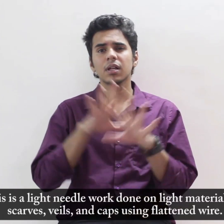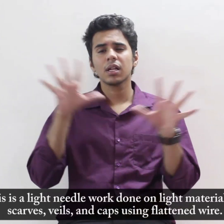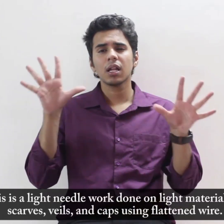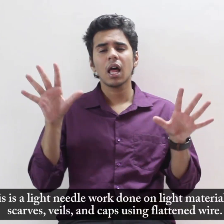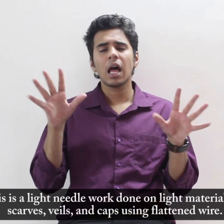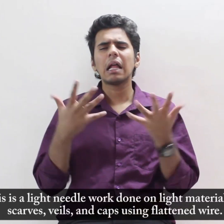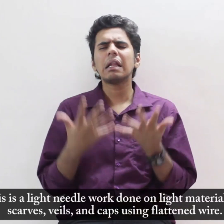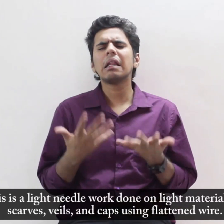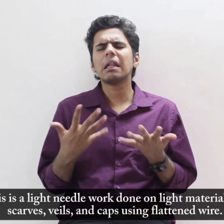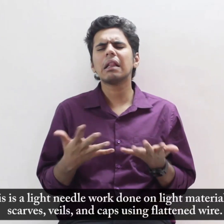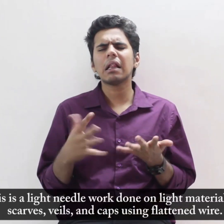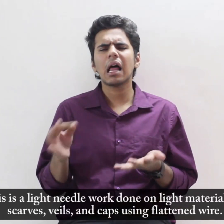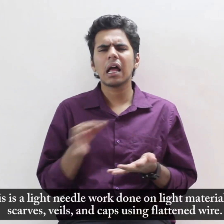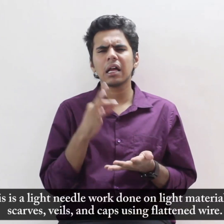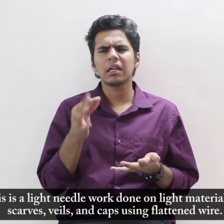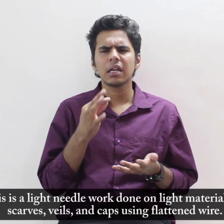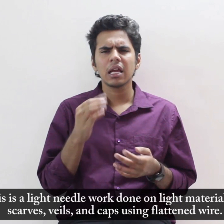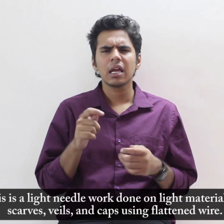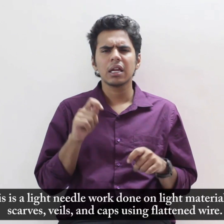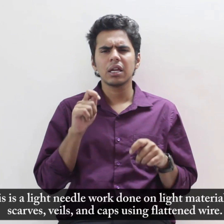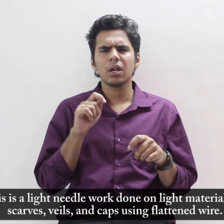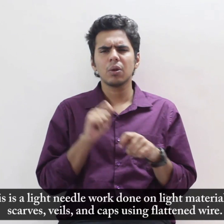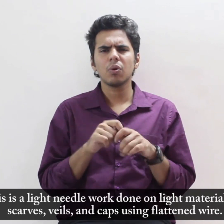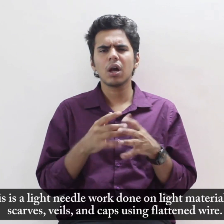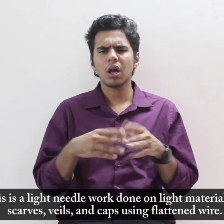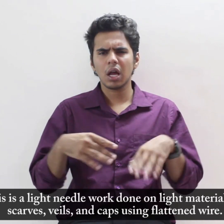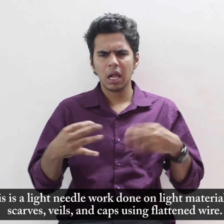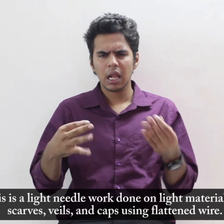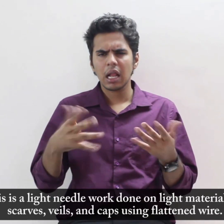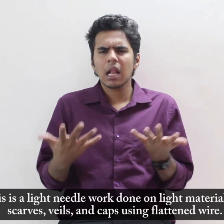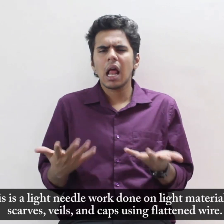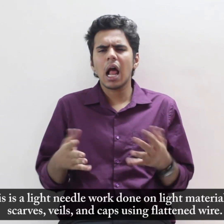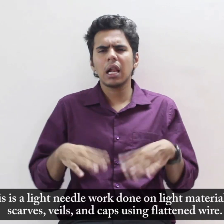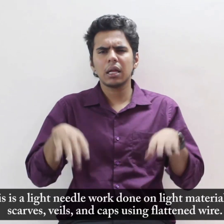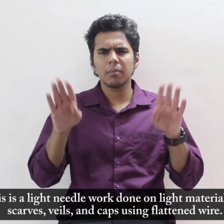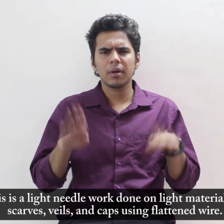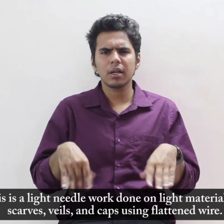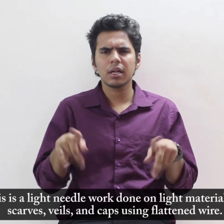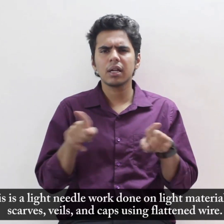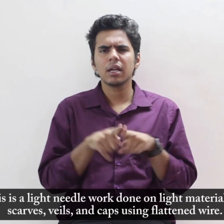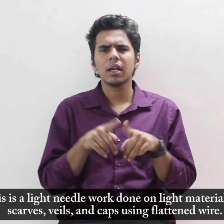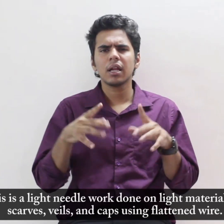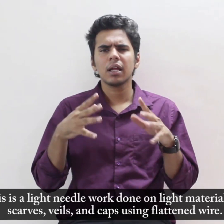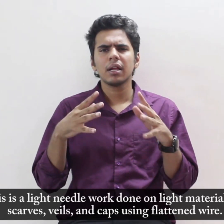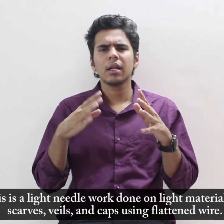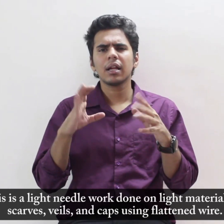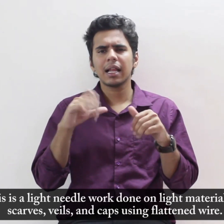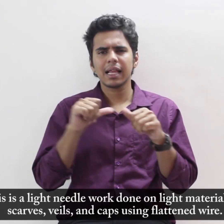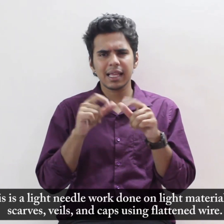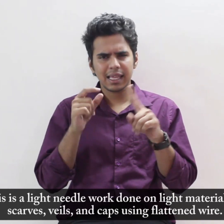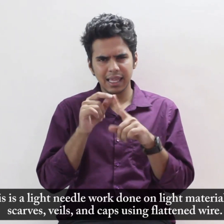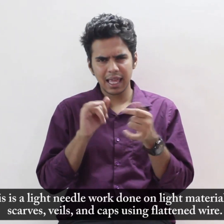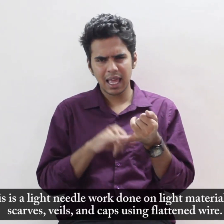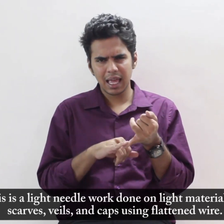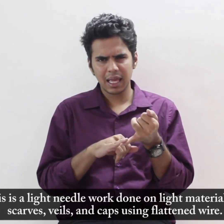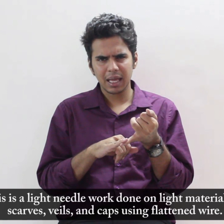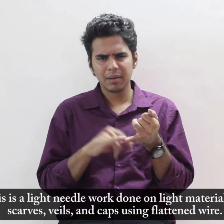This is a light needle work done on light material like scarves, veils, and caps